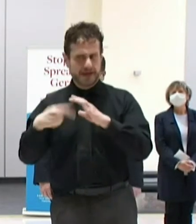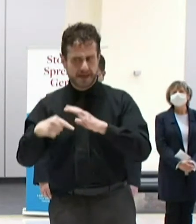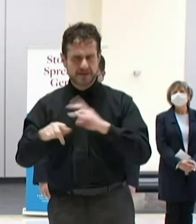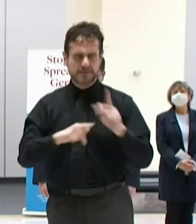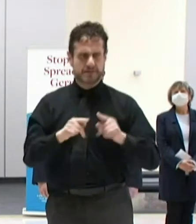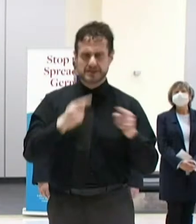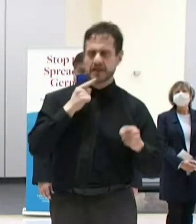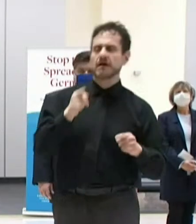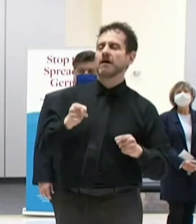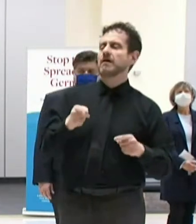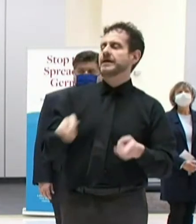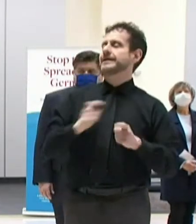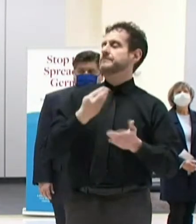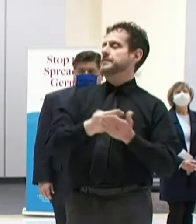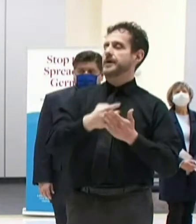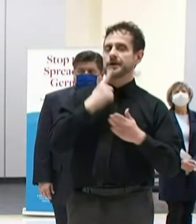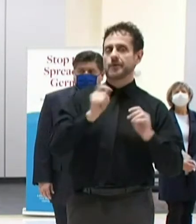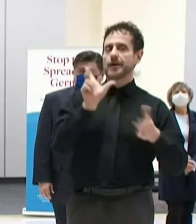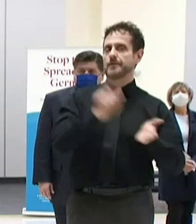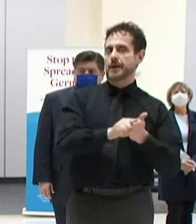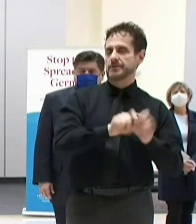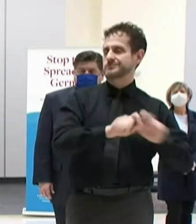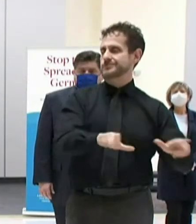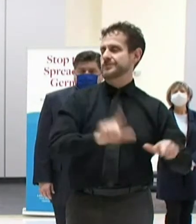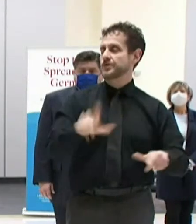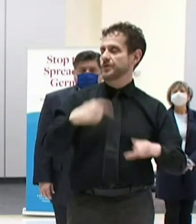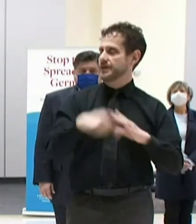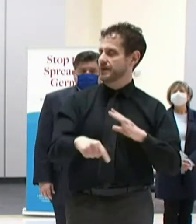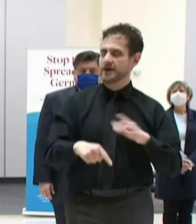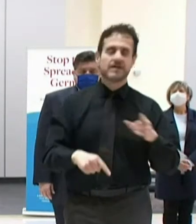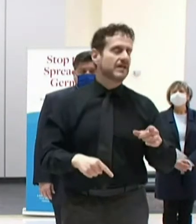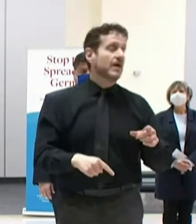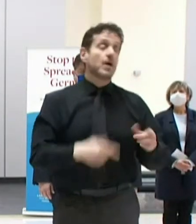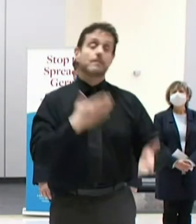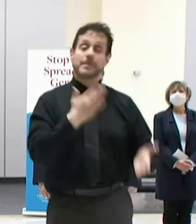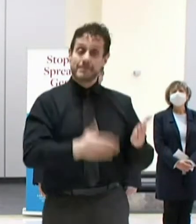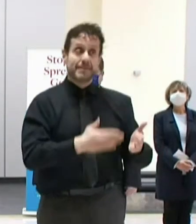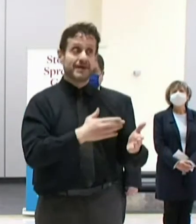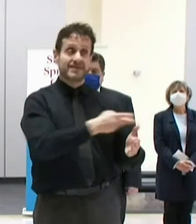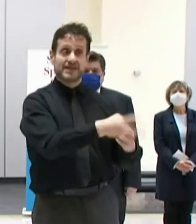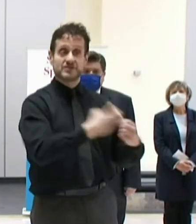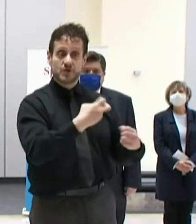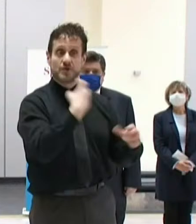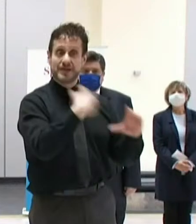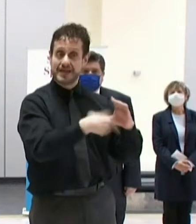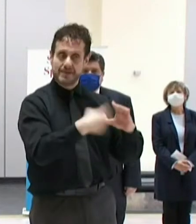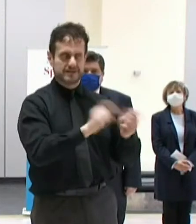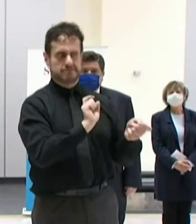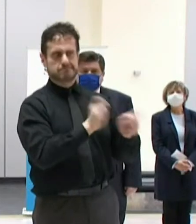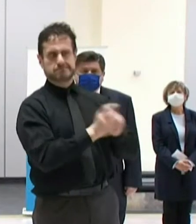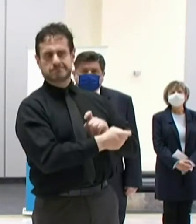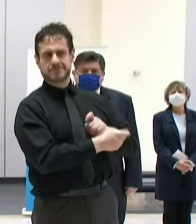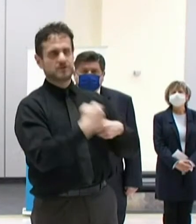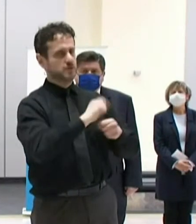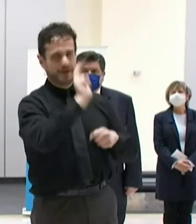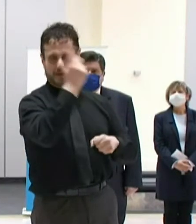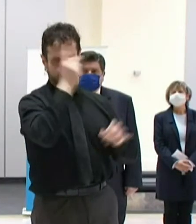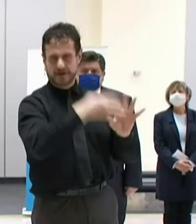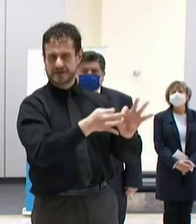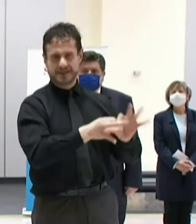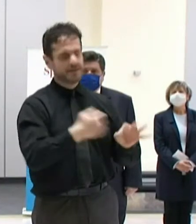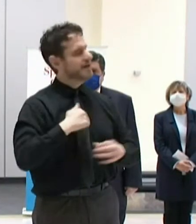get things either out of context or they've been manipulated to make a particular political statement. So I'm not going to be